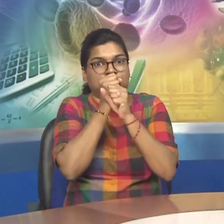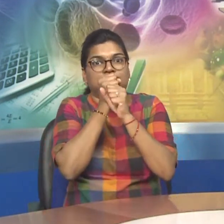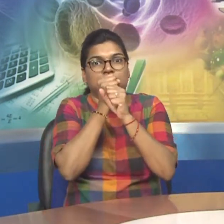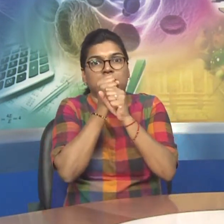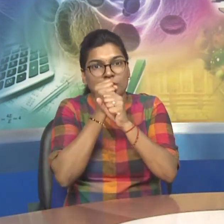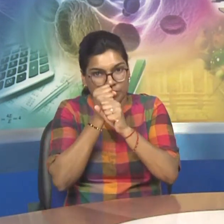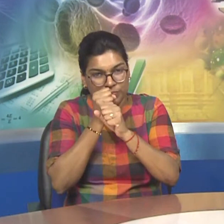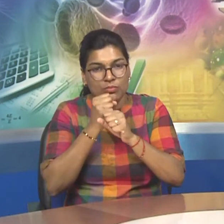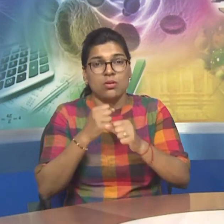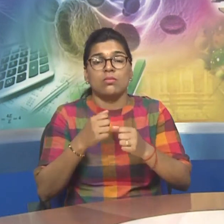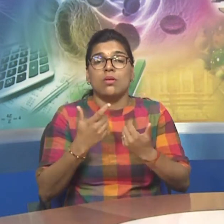Controlling.